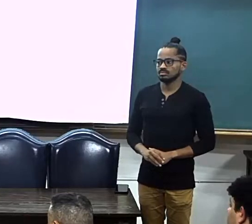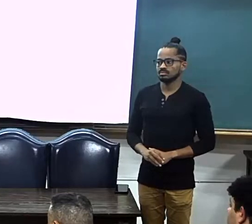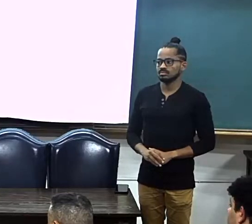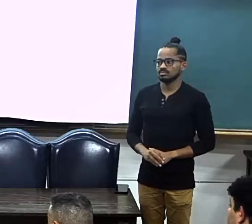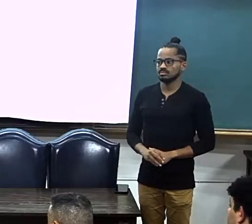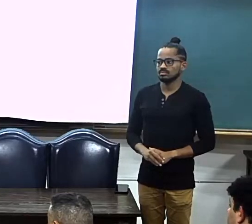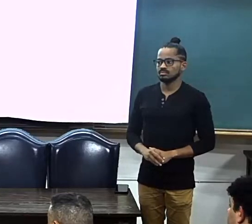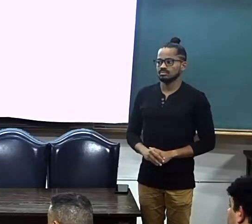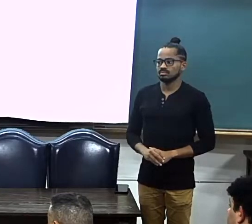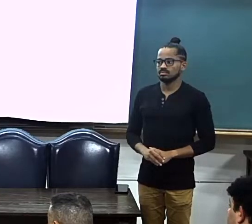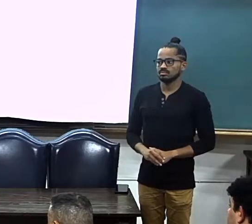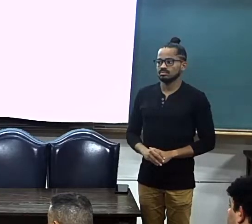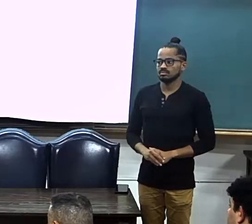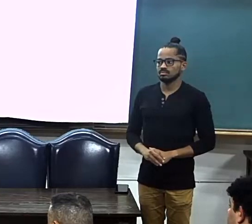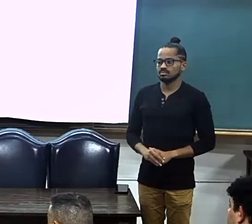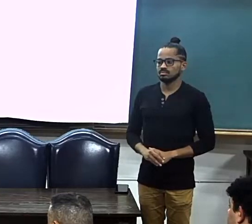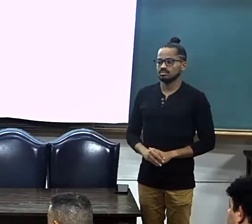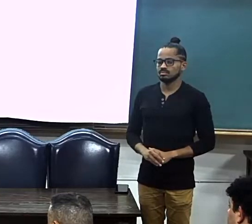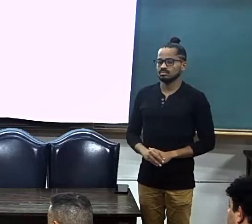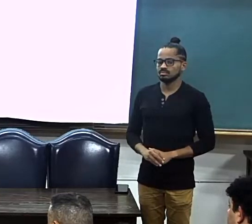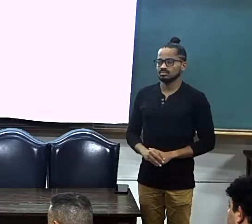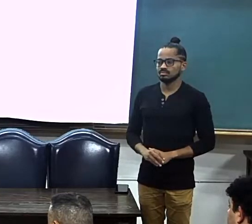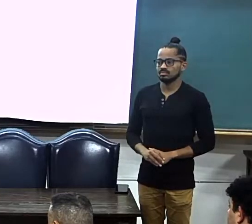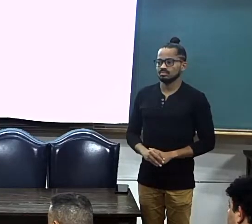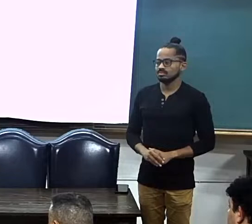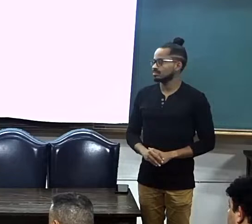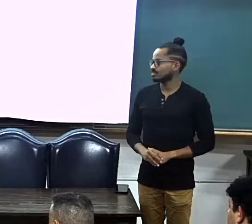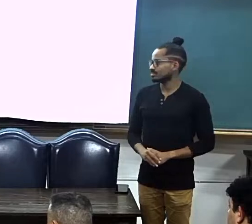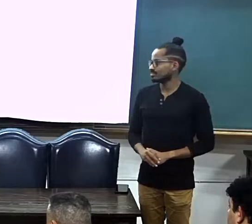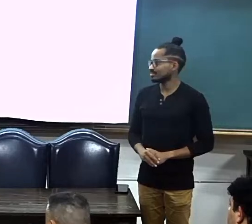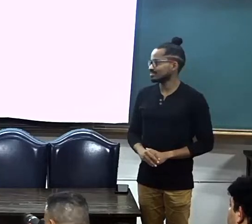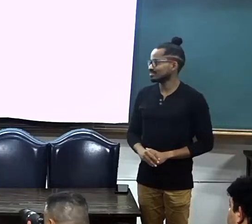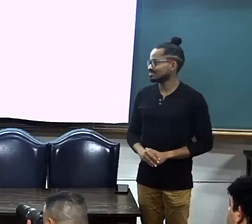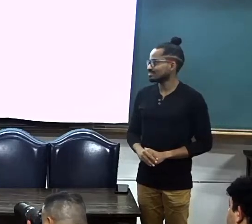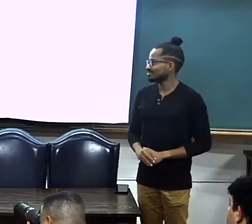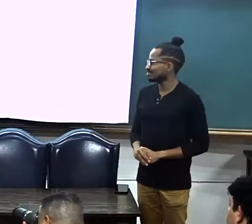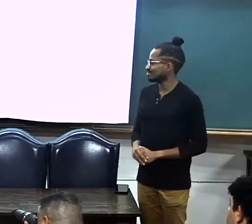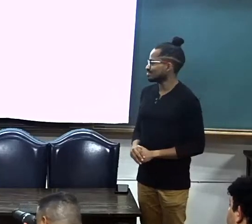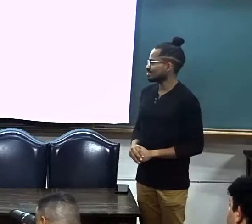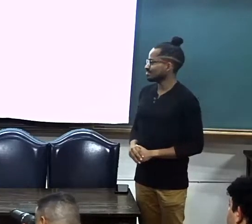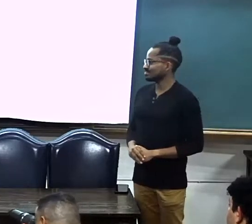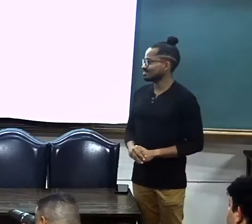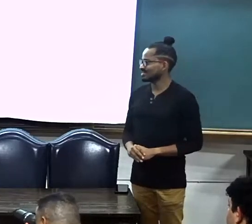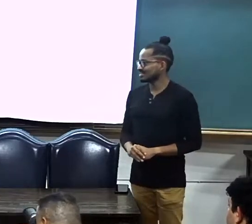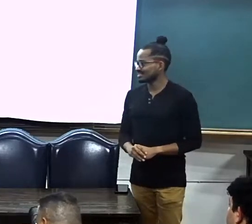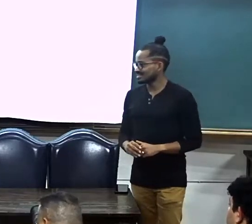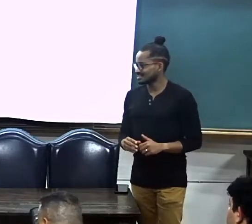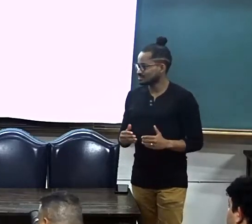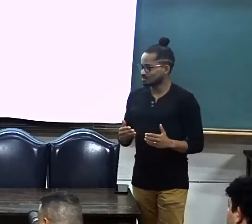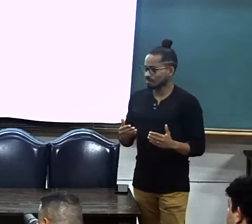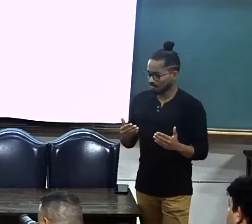ela vai falar para vocês. So, he called the model the